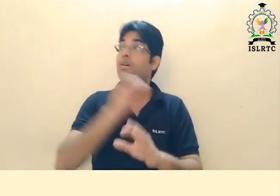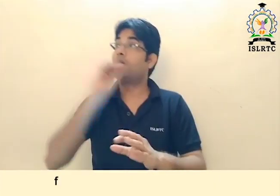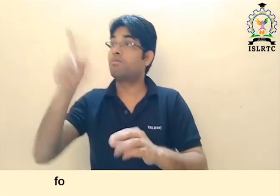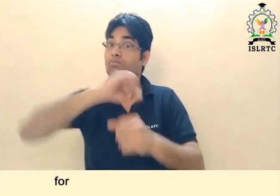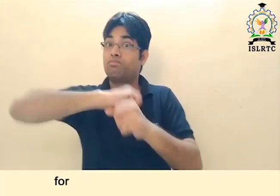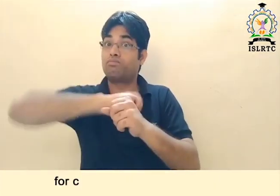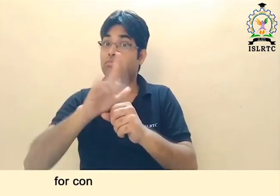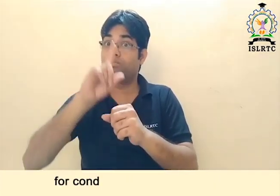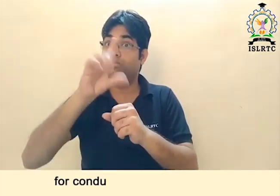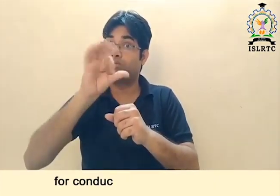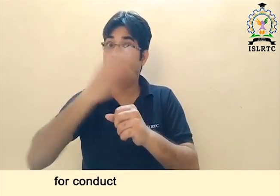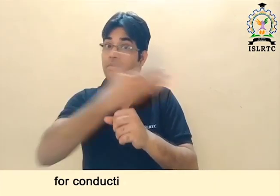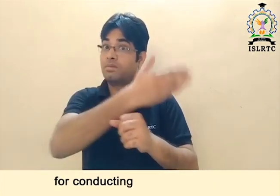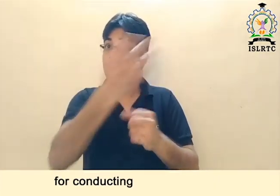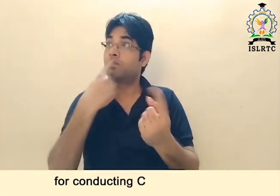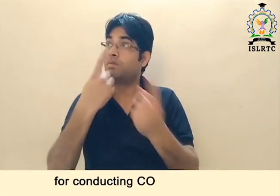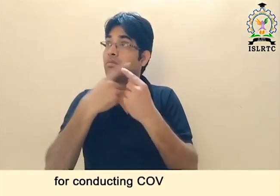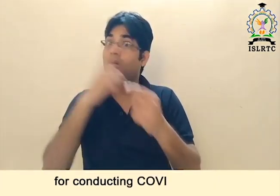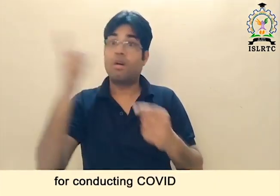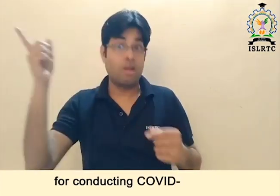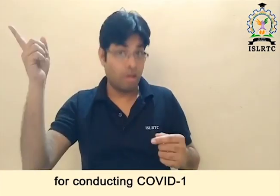for conducting COVID-19 test.